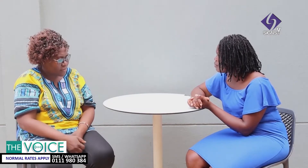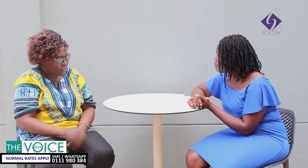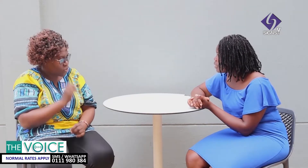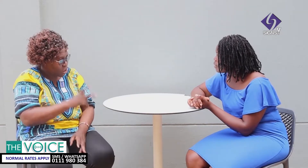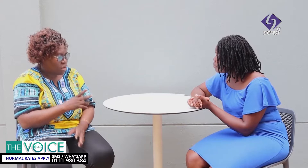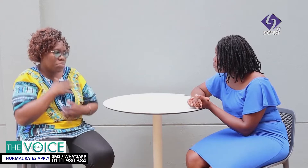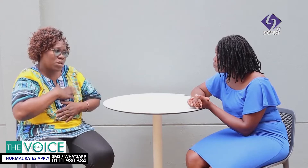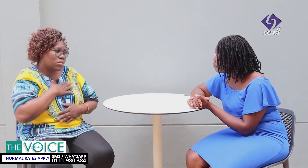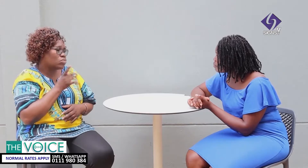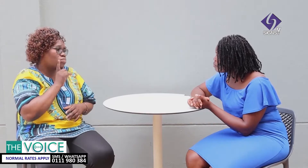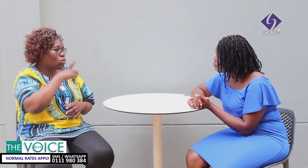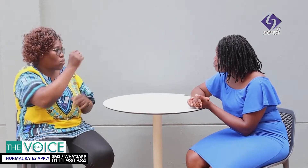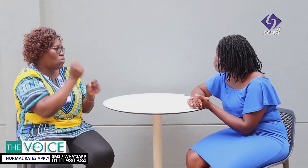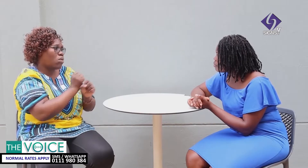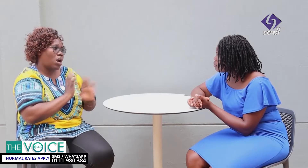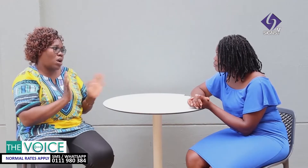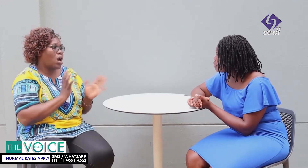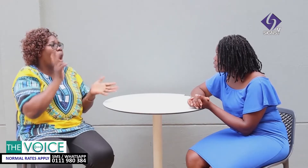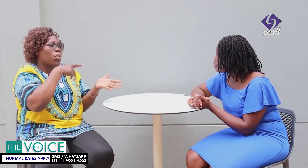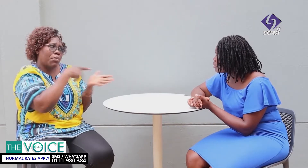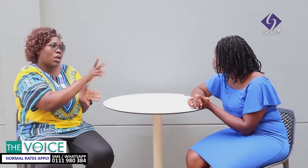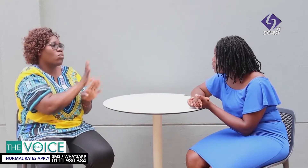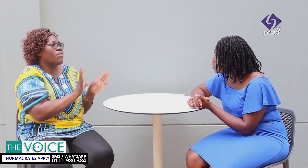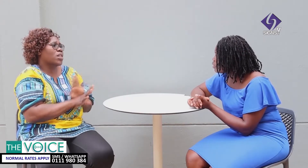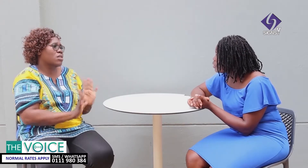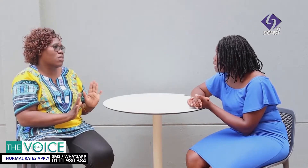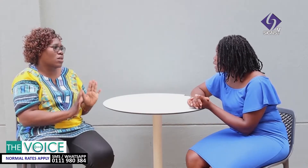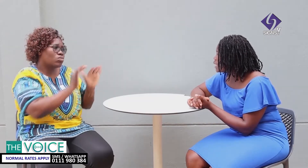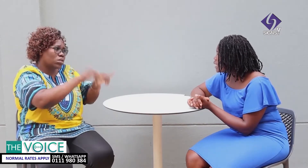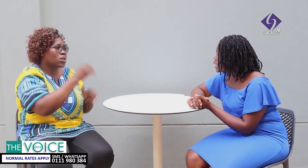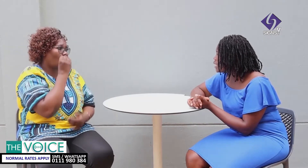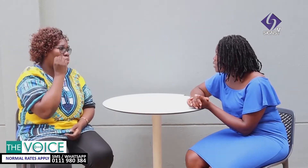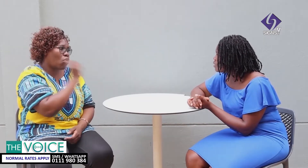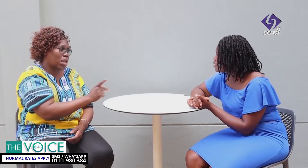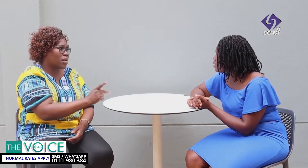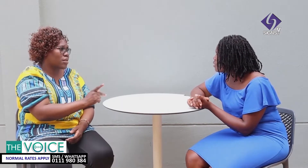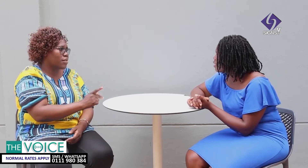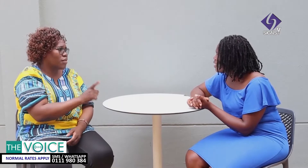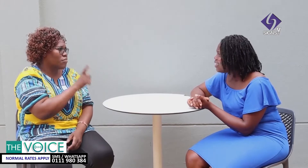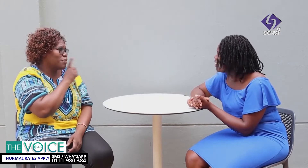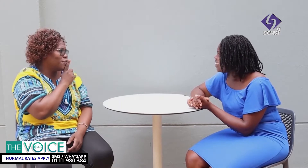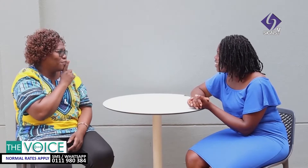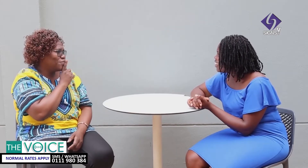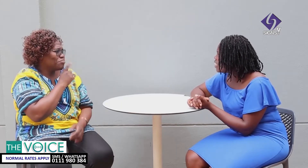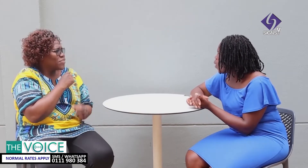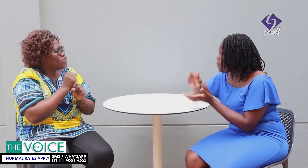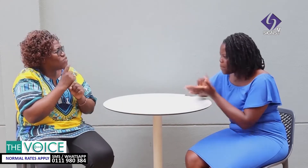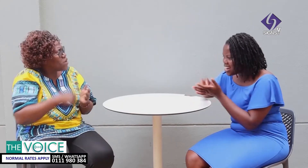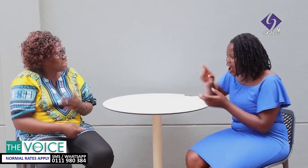agreed to, he even told me that he was going to pay for everything that I'll need, but I'm not really allowed to go to work. He thought that